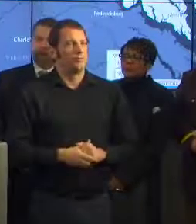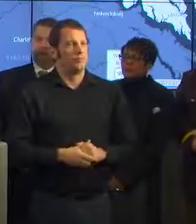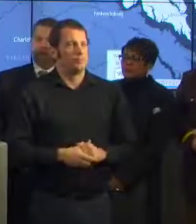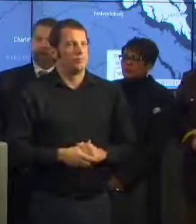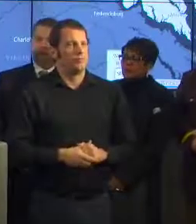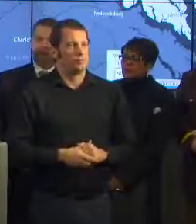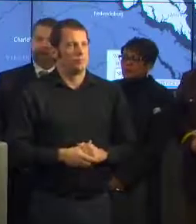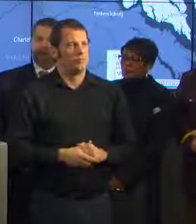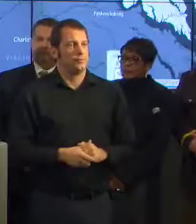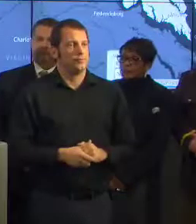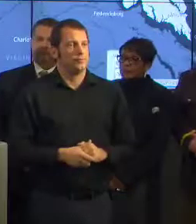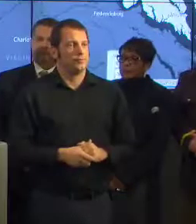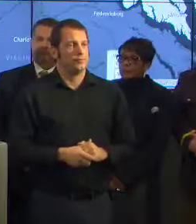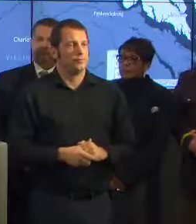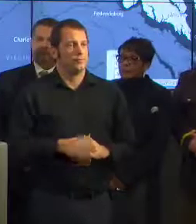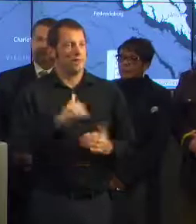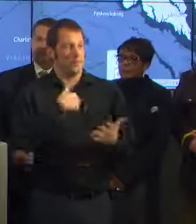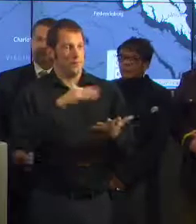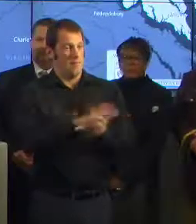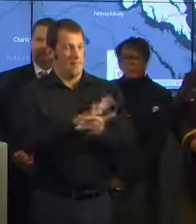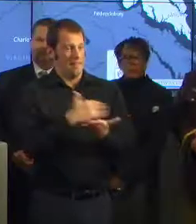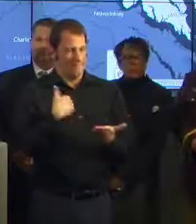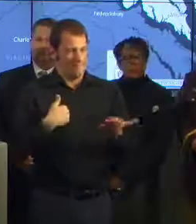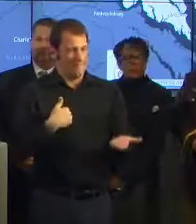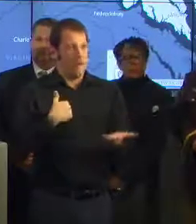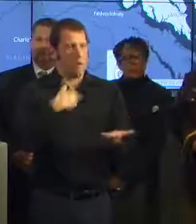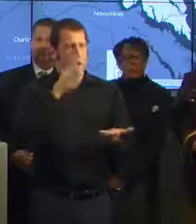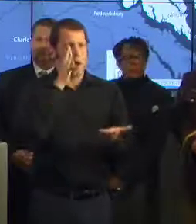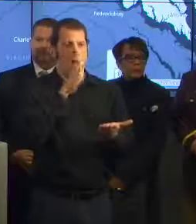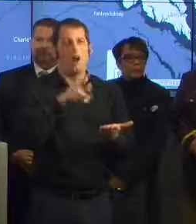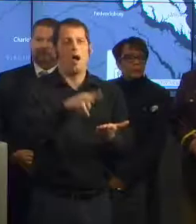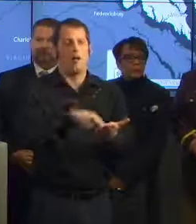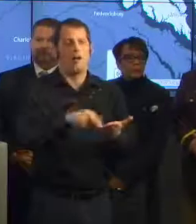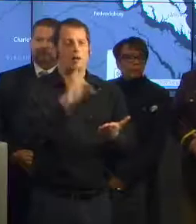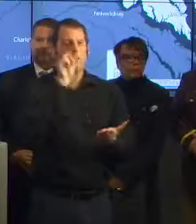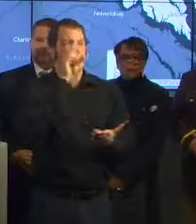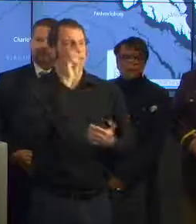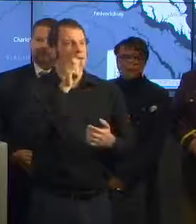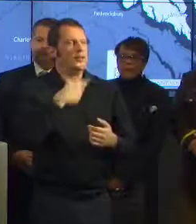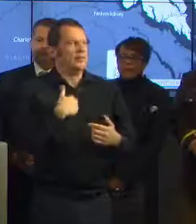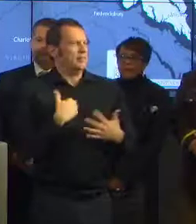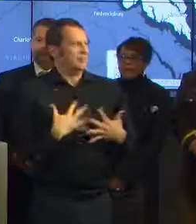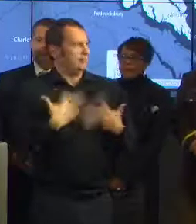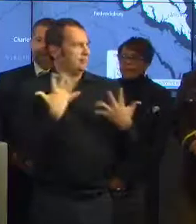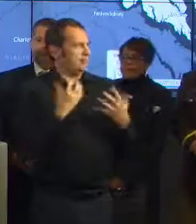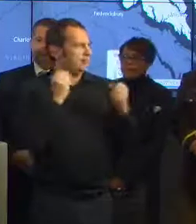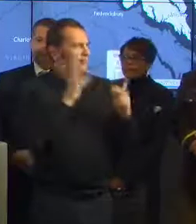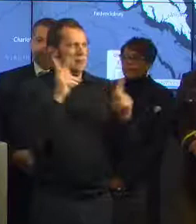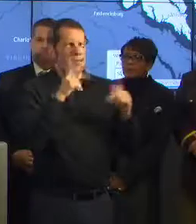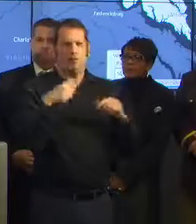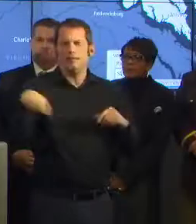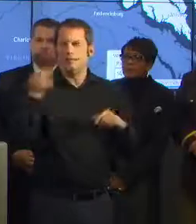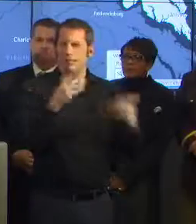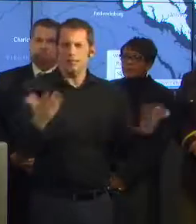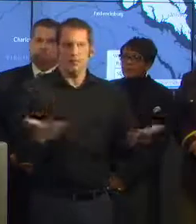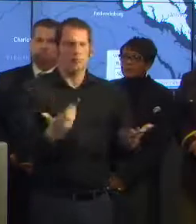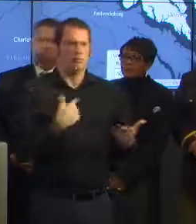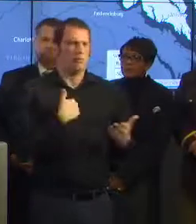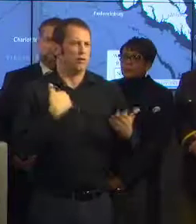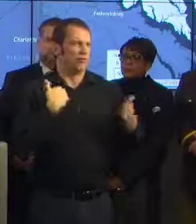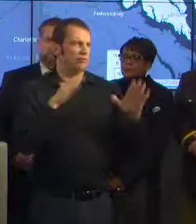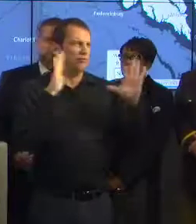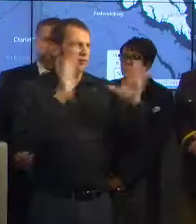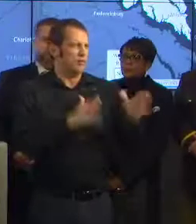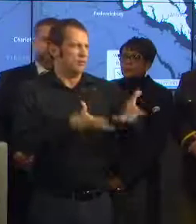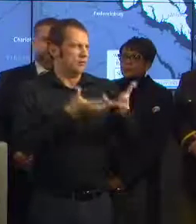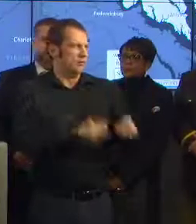couple things. One, I'm inspired to see the people in this room. I have great faith in the people that are in this room today, emergency managers and